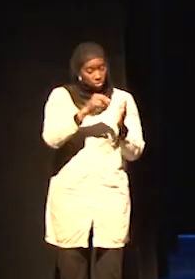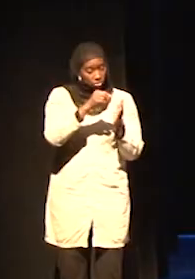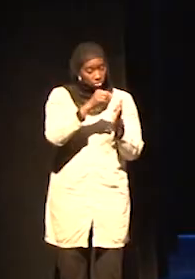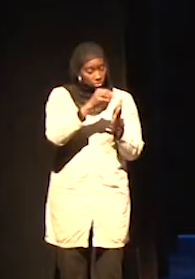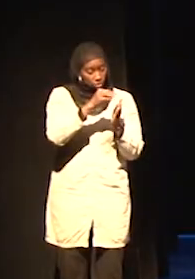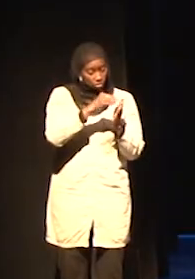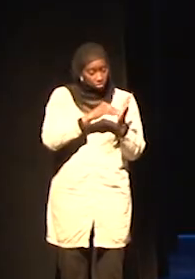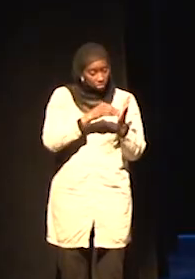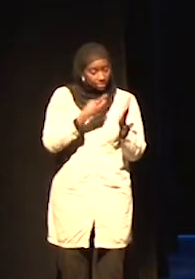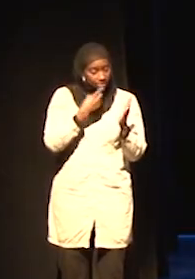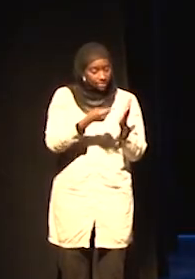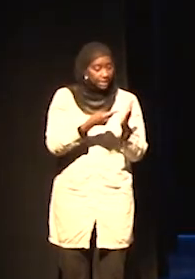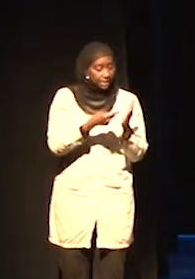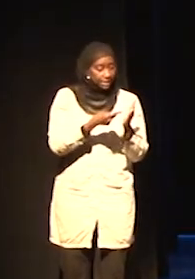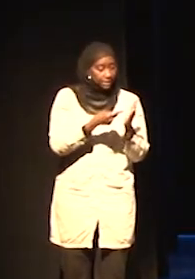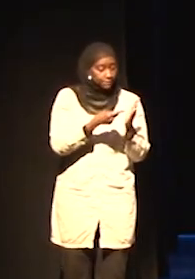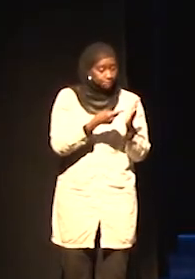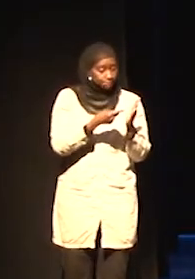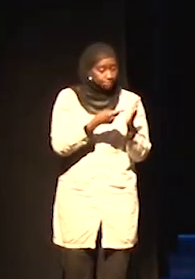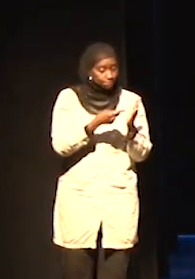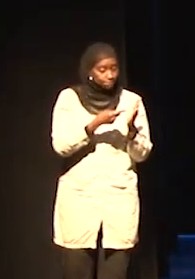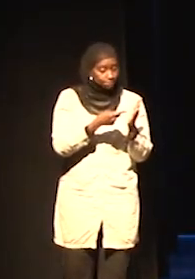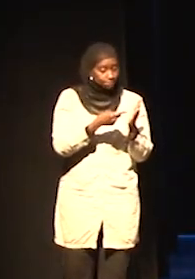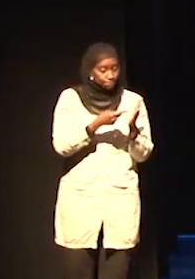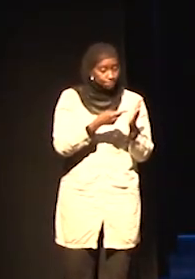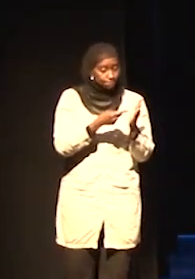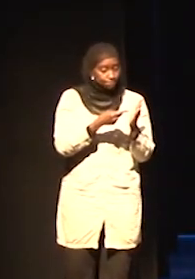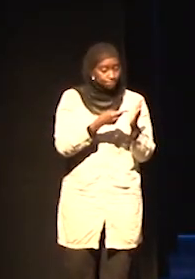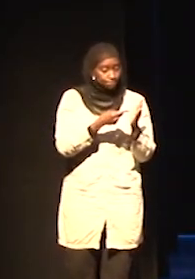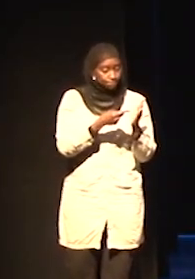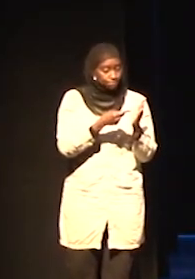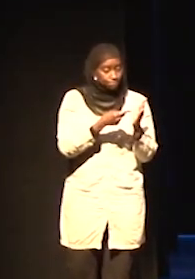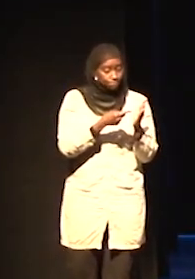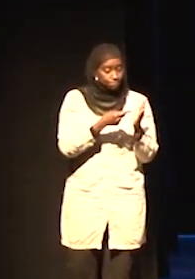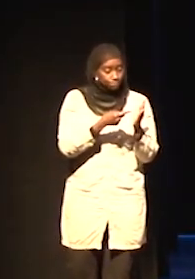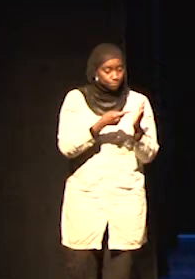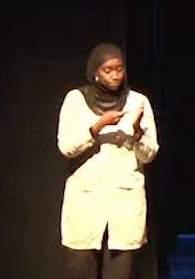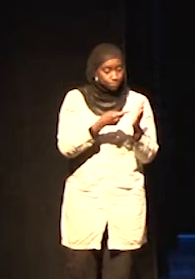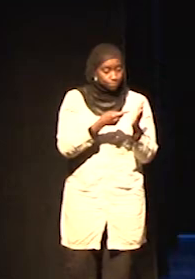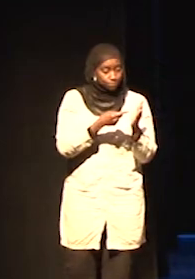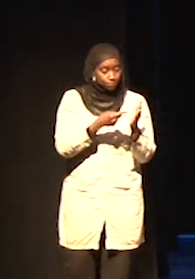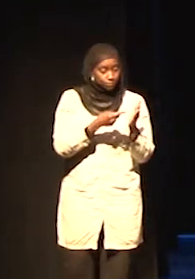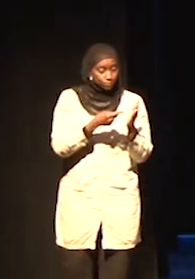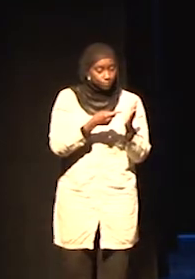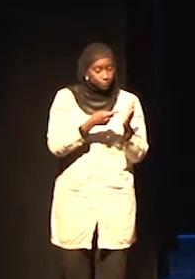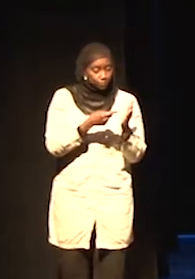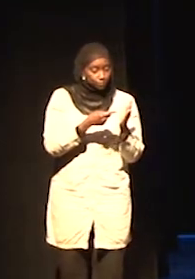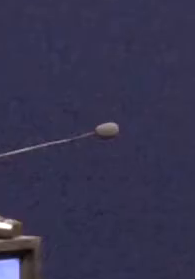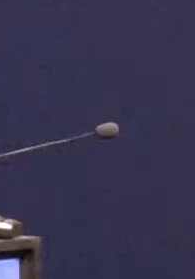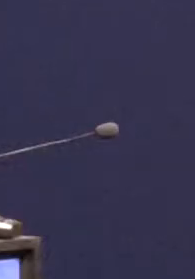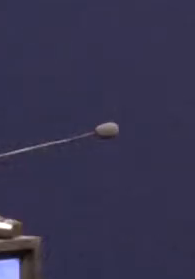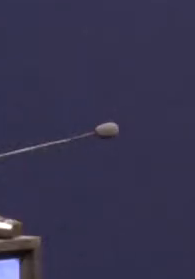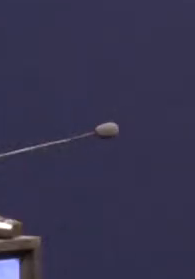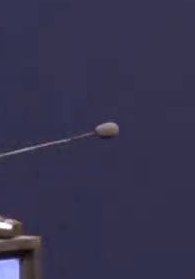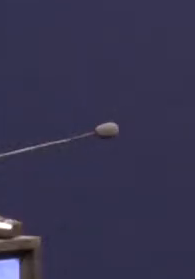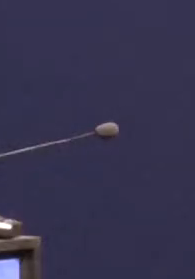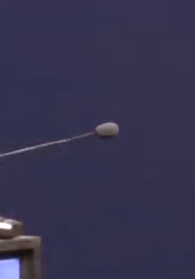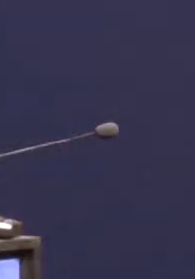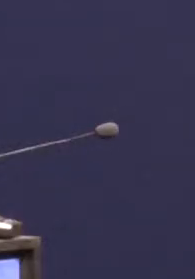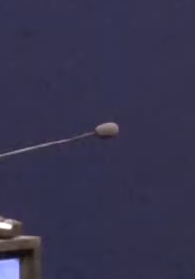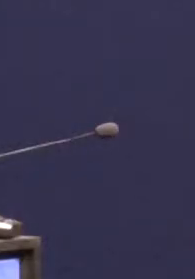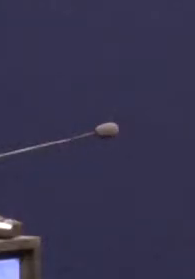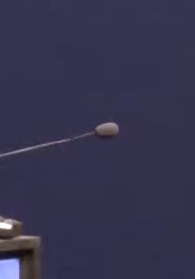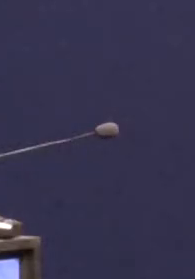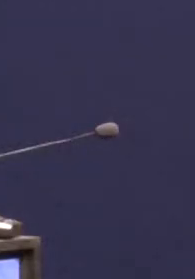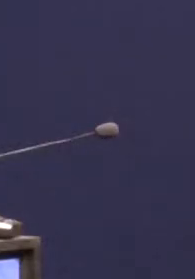said, Mr. and Mrs. Khan, we have become aware, our class has become aware, our teacher has told that you